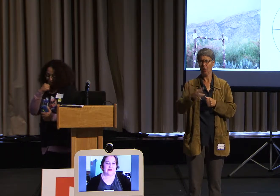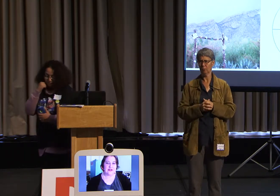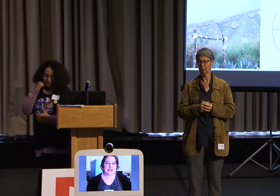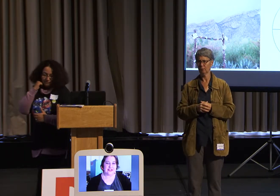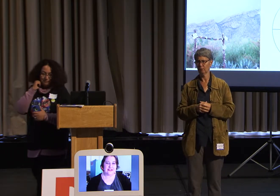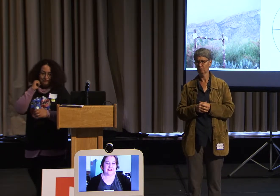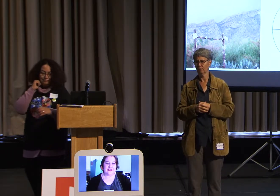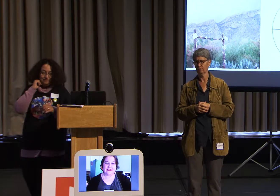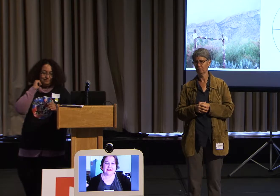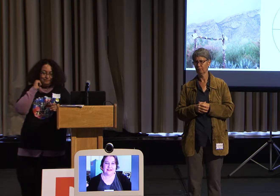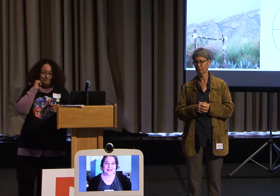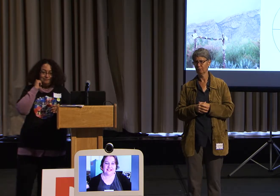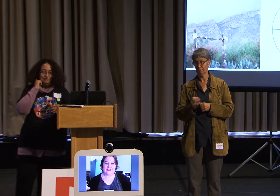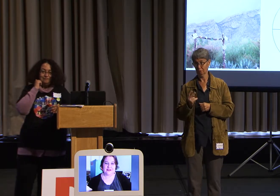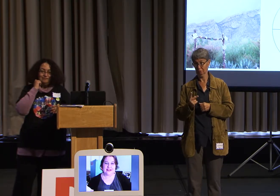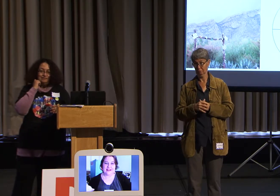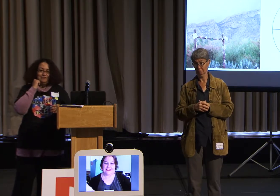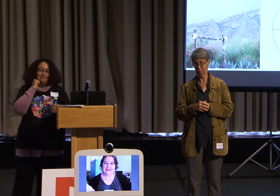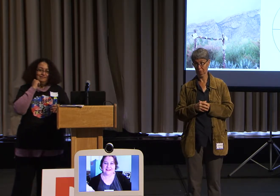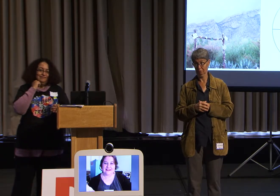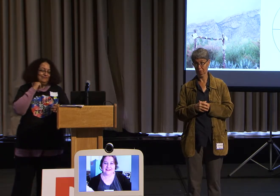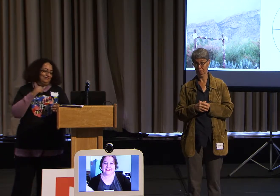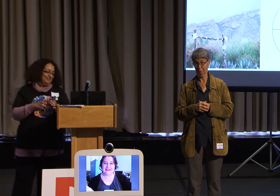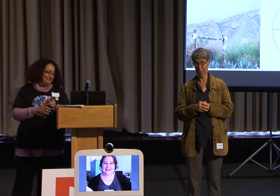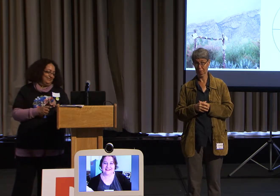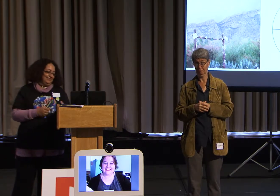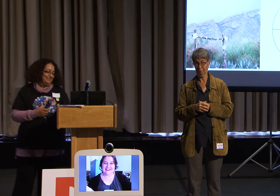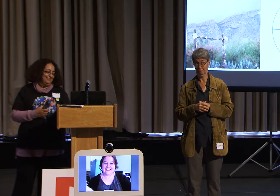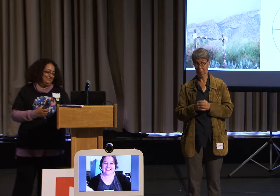Does anybody have any questions about doing that?